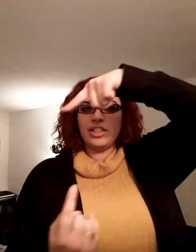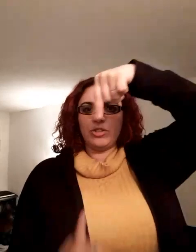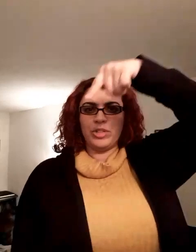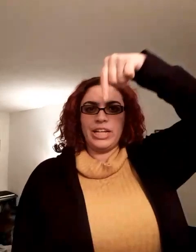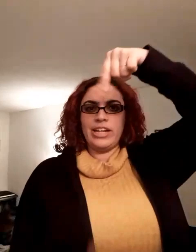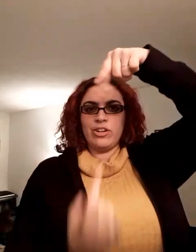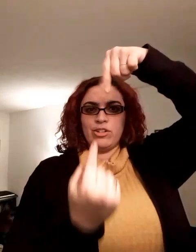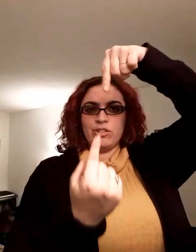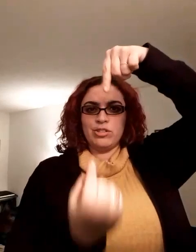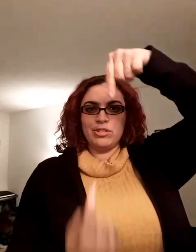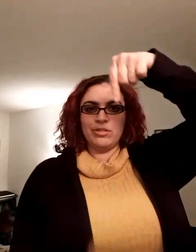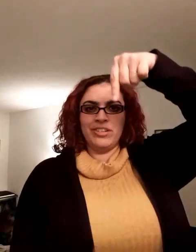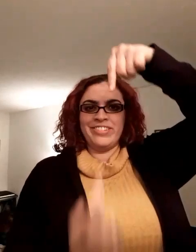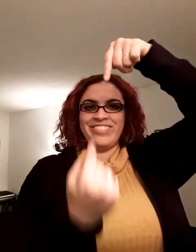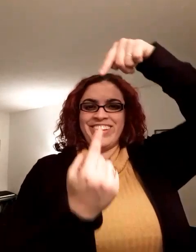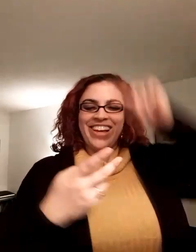So tornado,